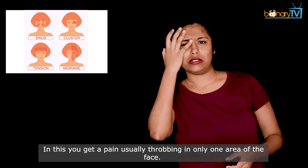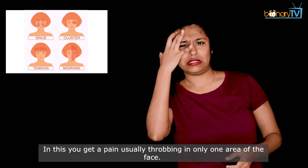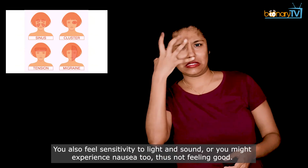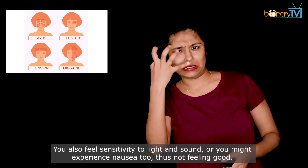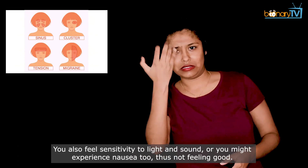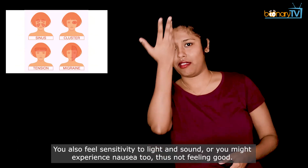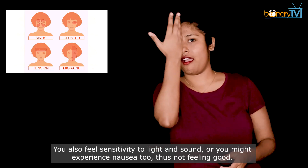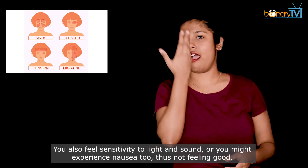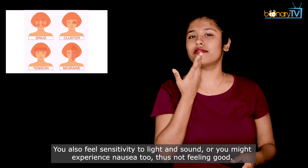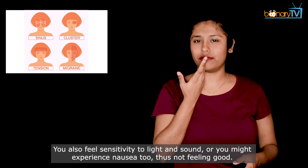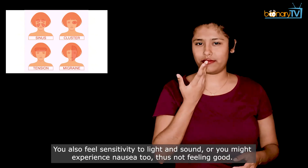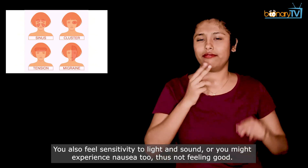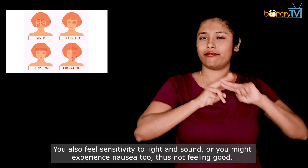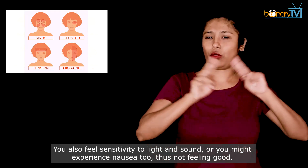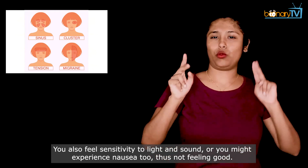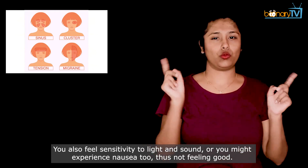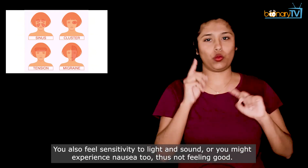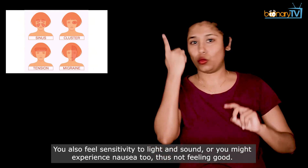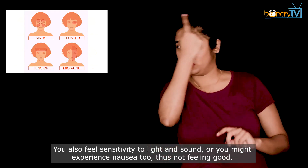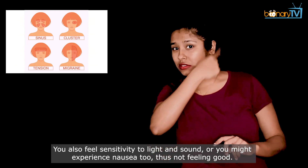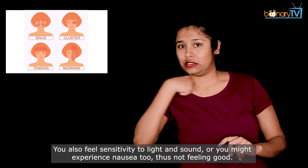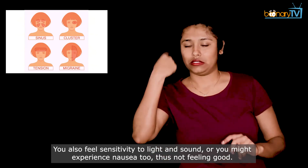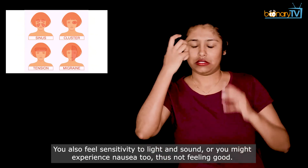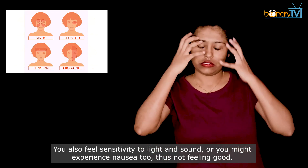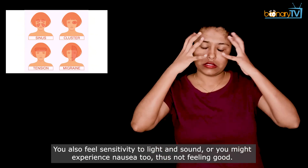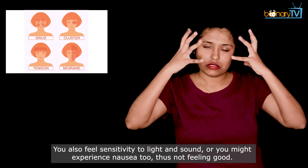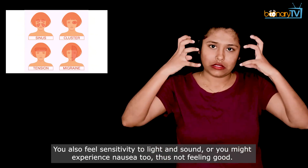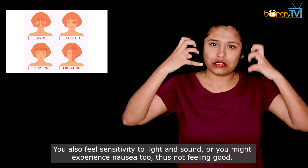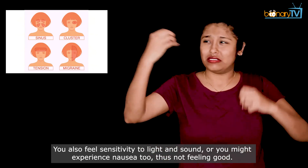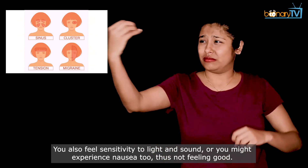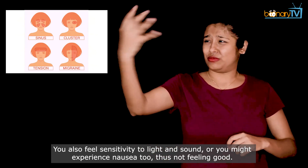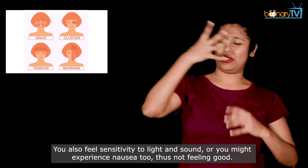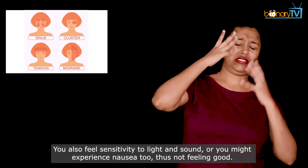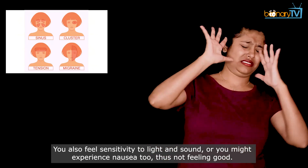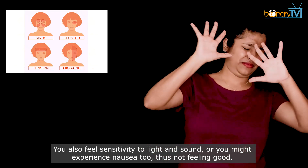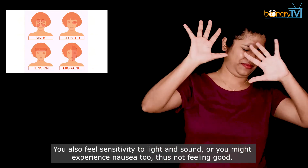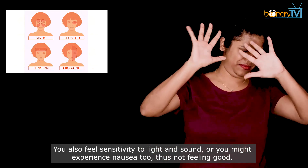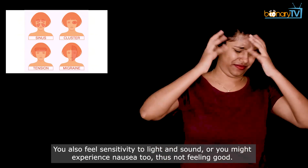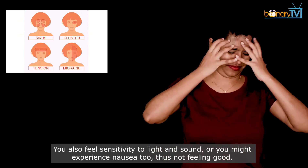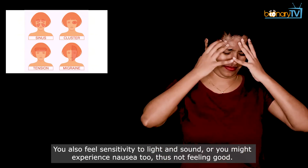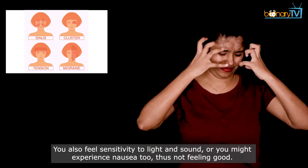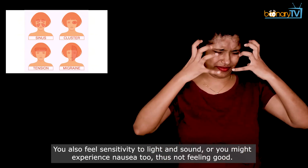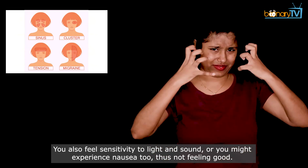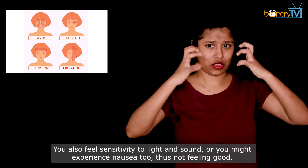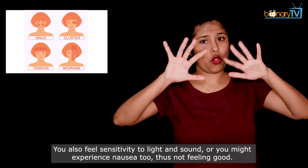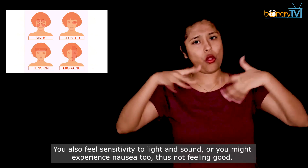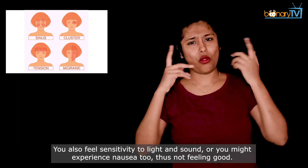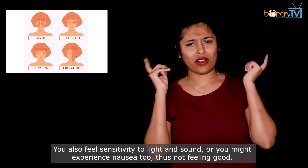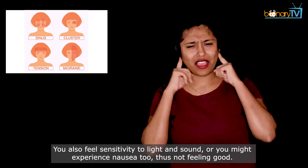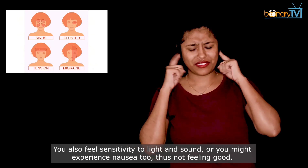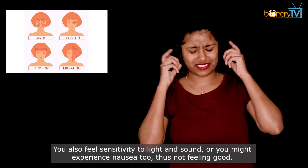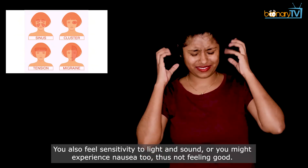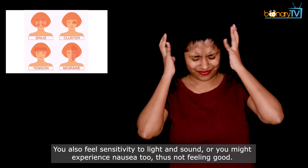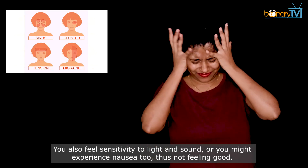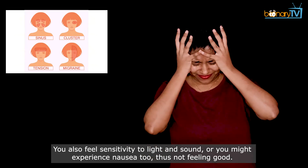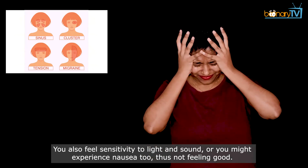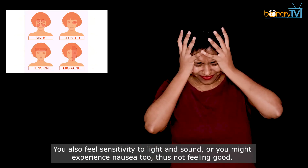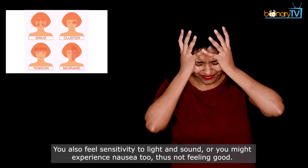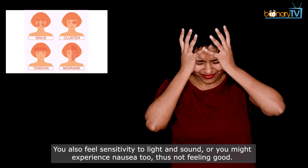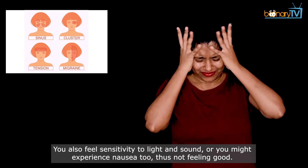You also feel sensitivity to light and sound. Or, you